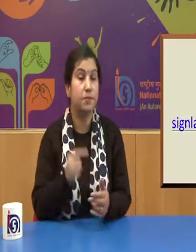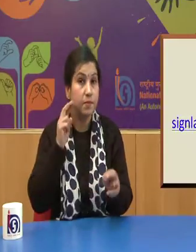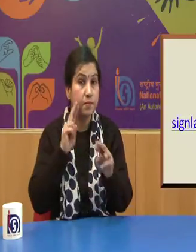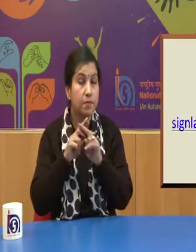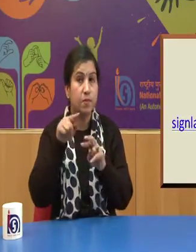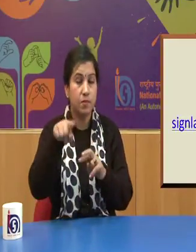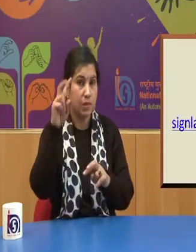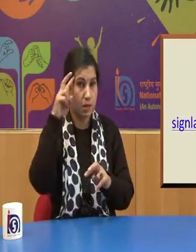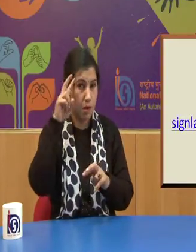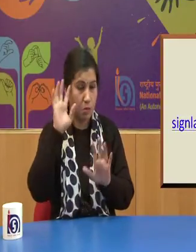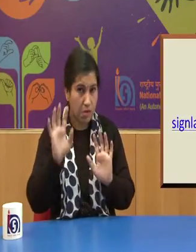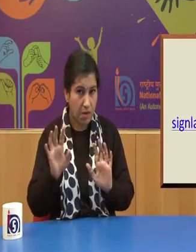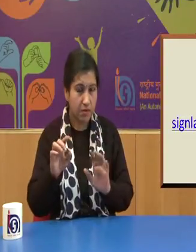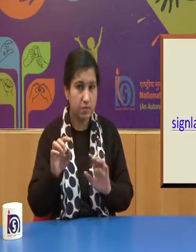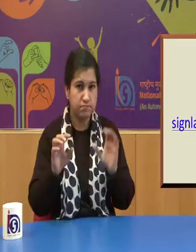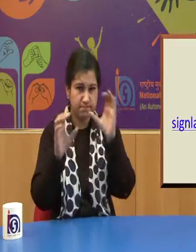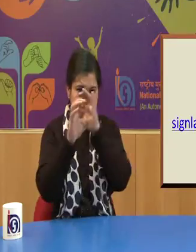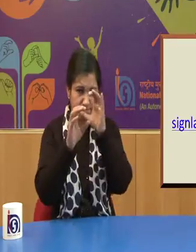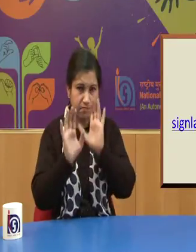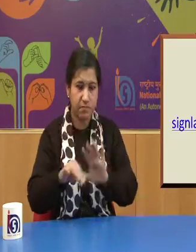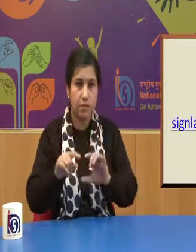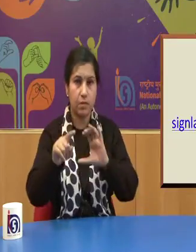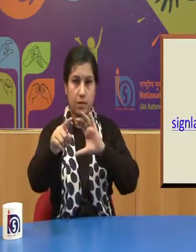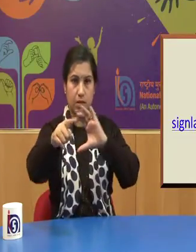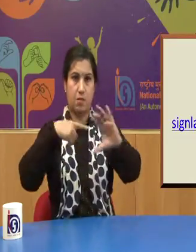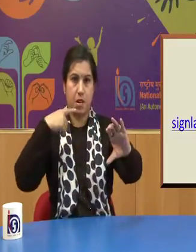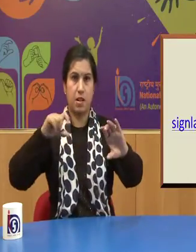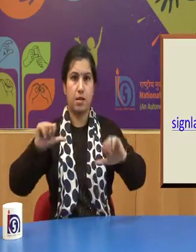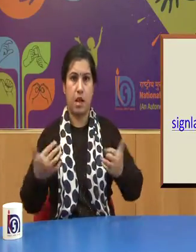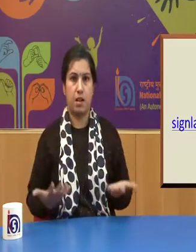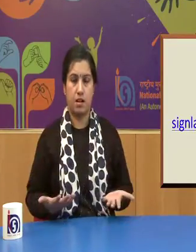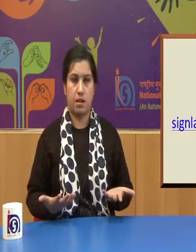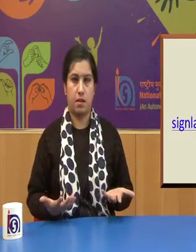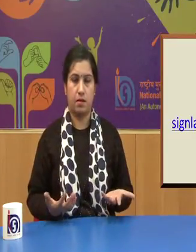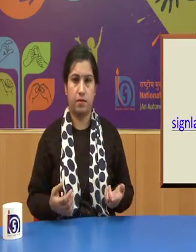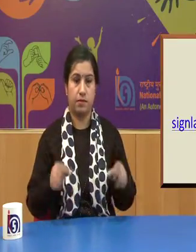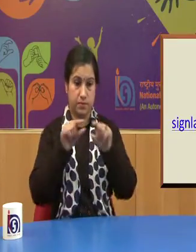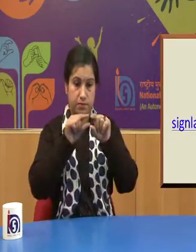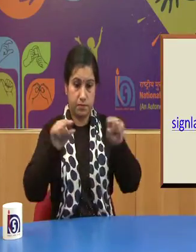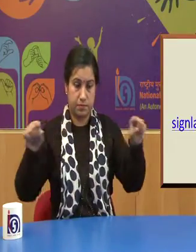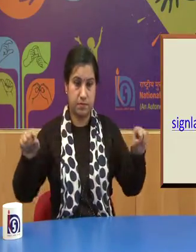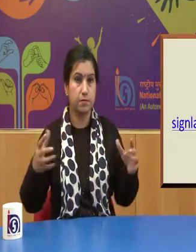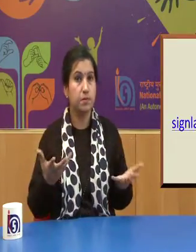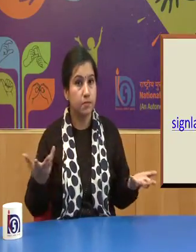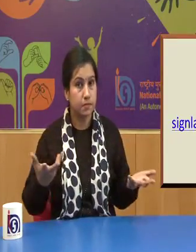If you have any query or you want to give us feedback, you can send email